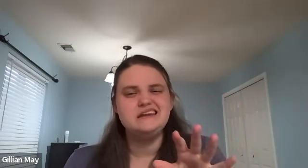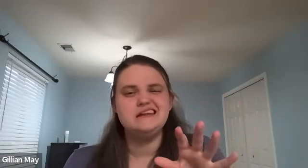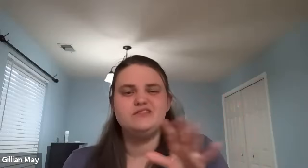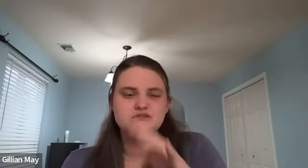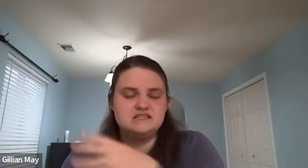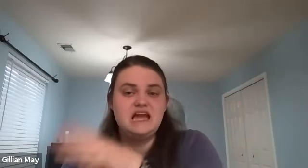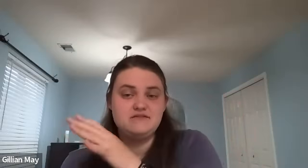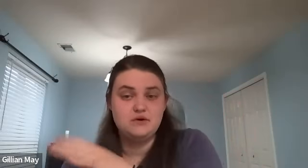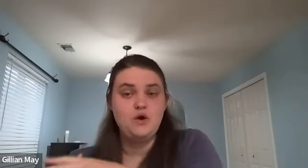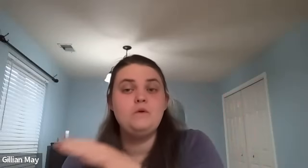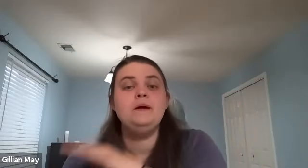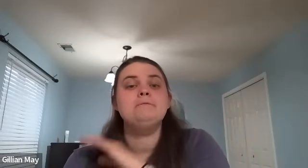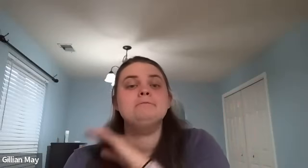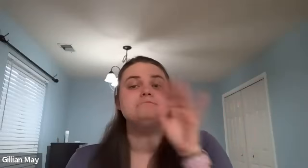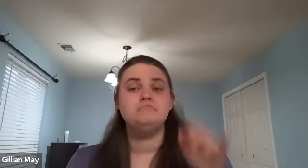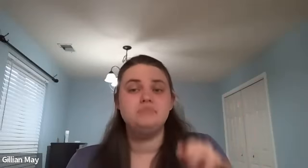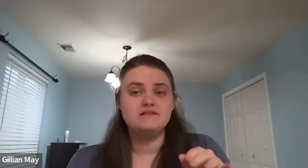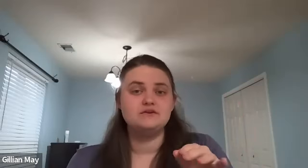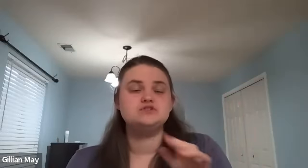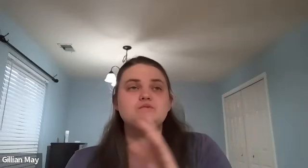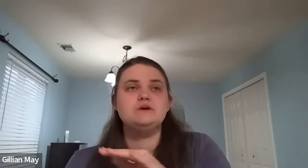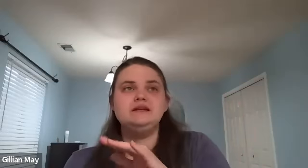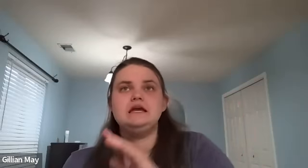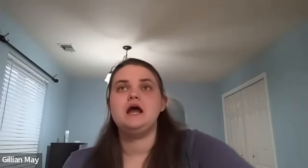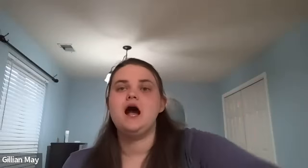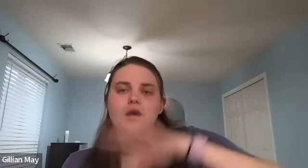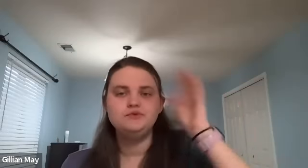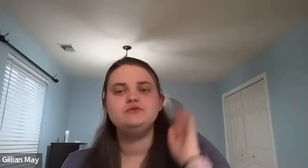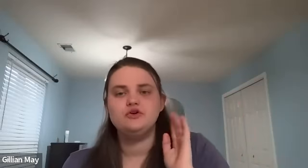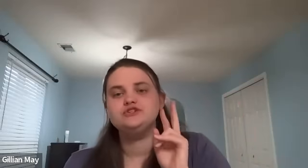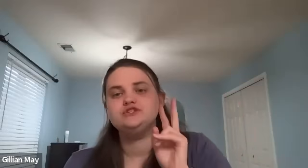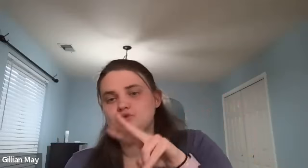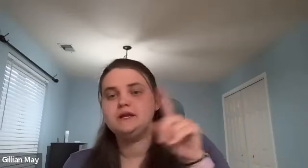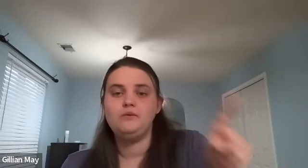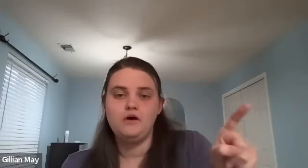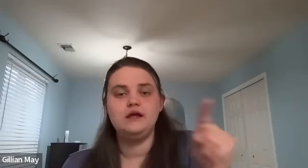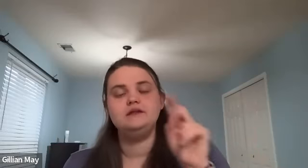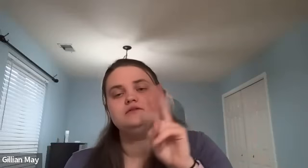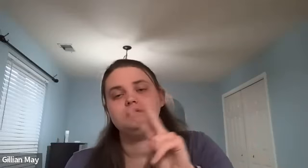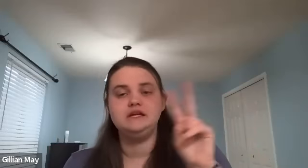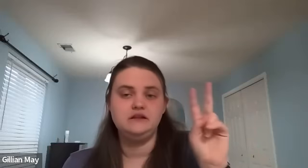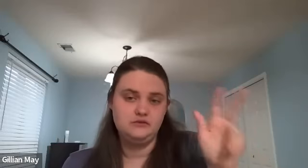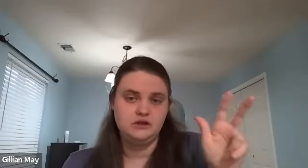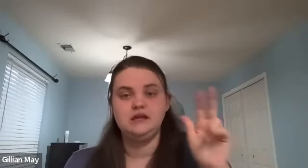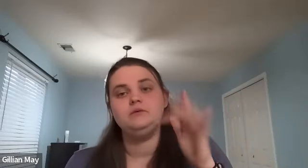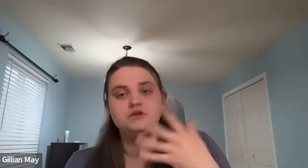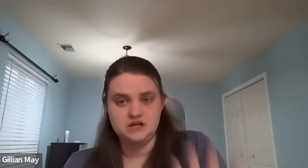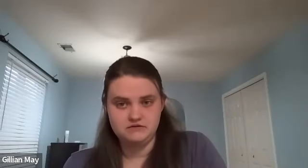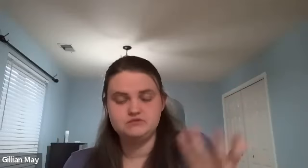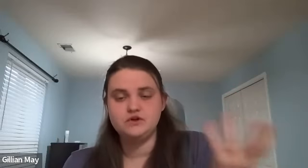and those because they have their own. But for 20 and up, you could do 21, 23, whichever. Those